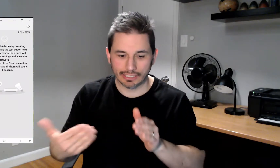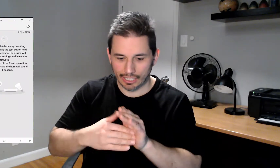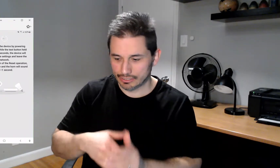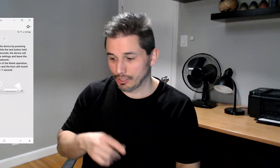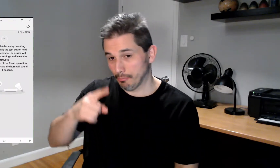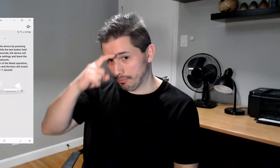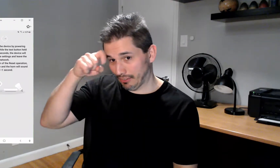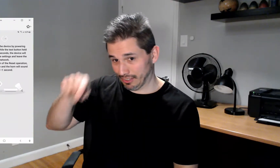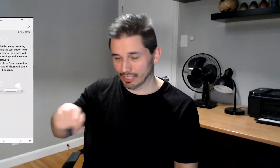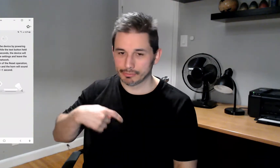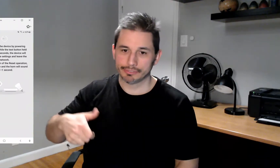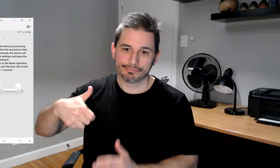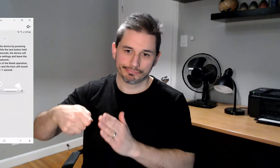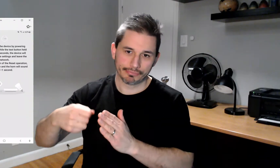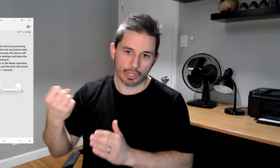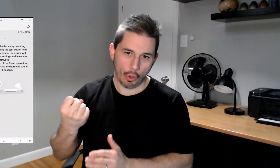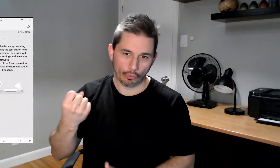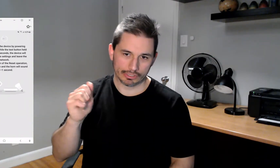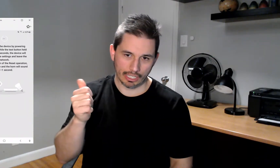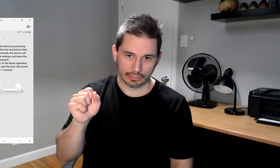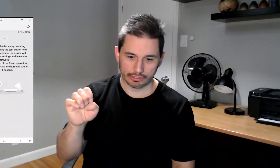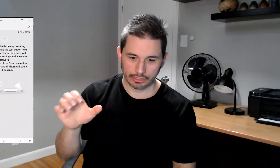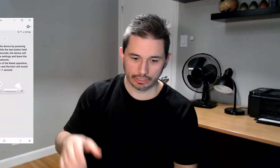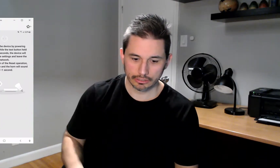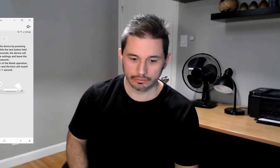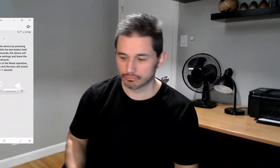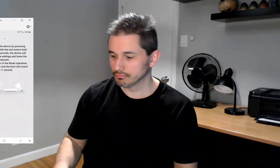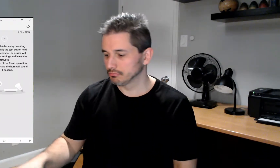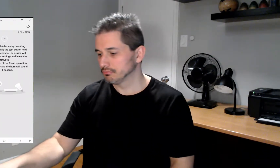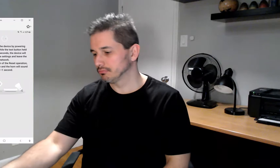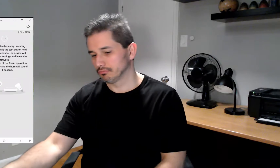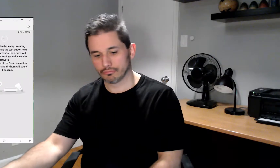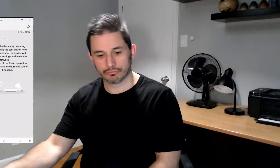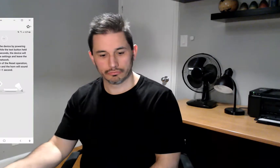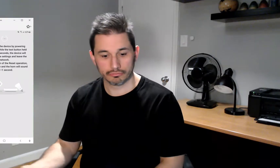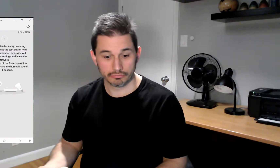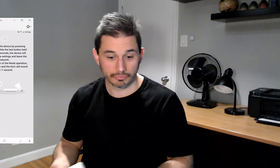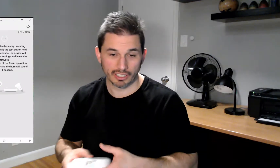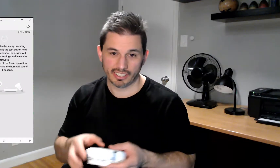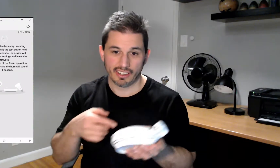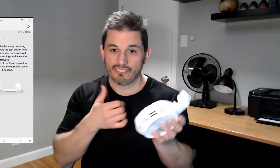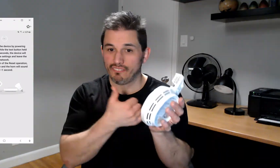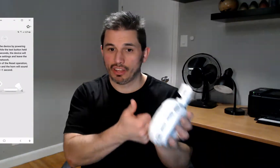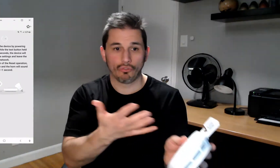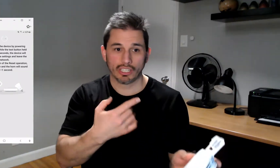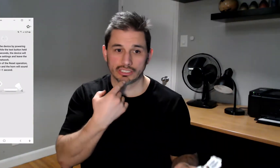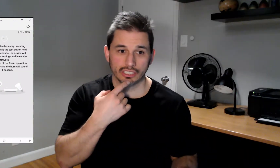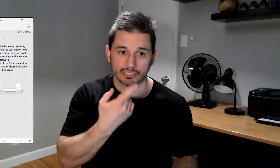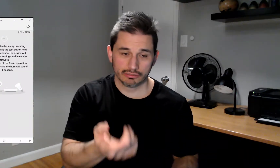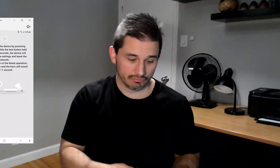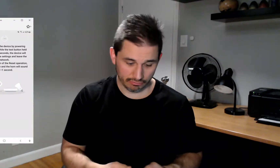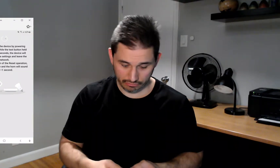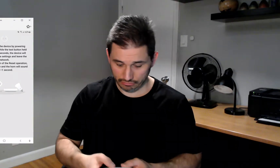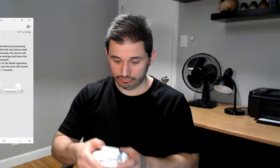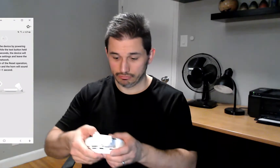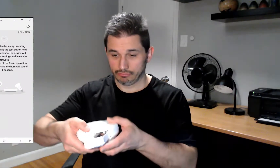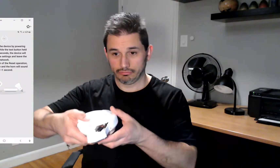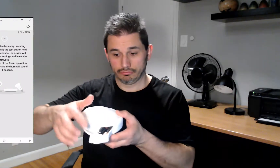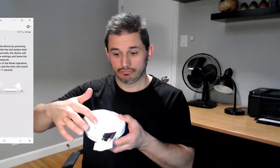how to connect again. So you have to hit the button and hold it for 10 seconds. And just do exactly what it says.